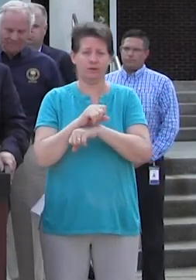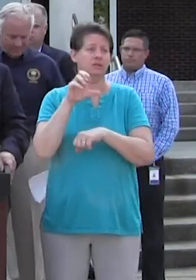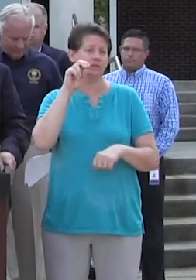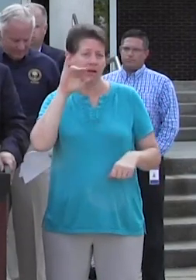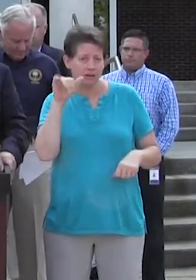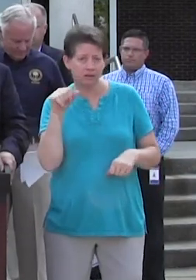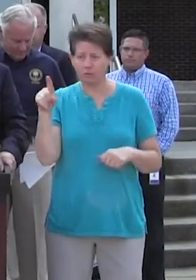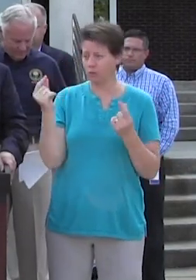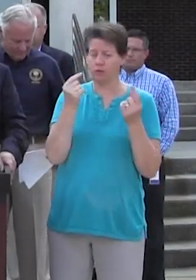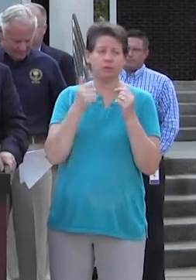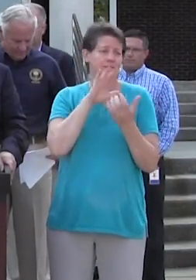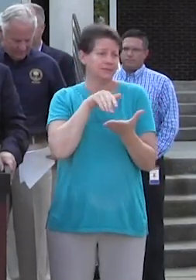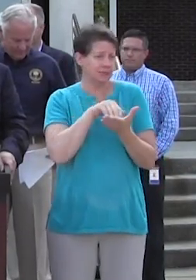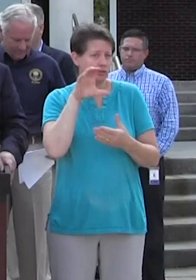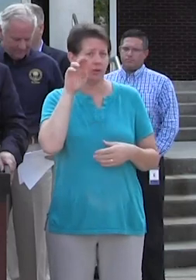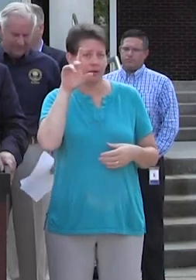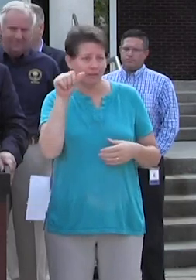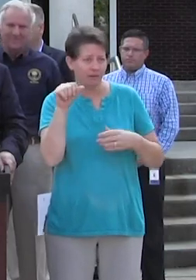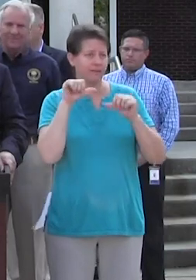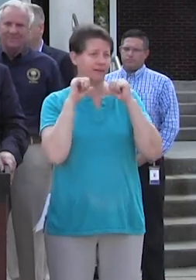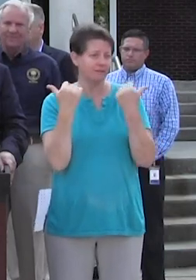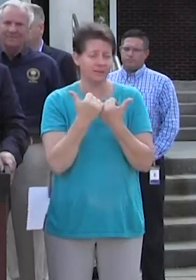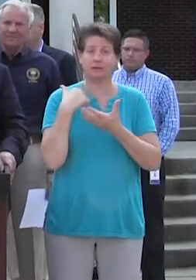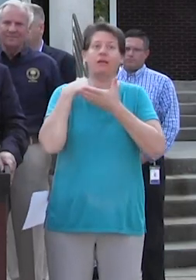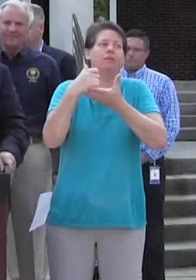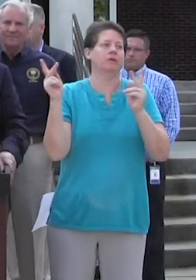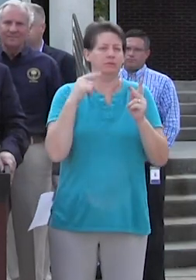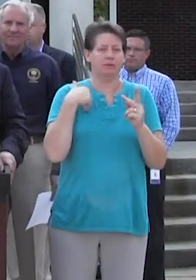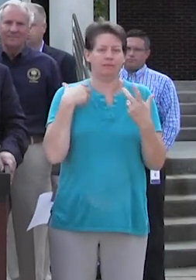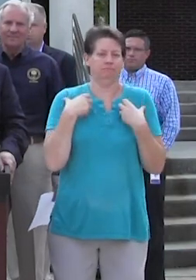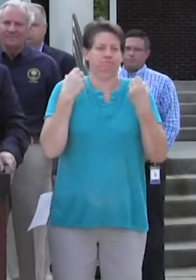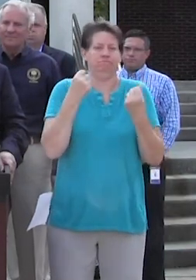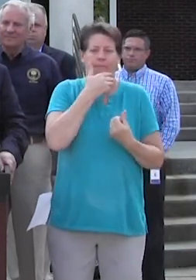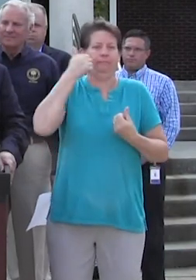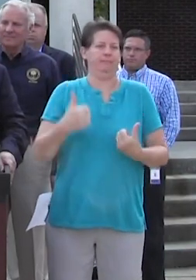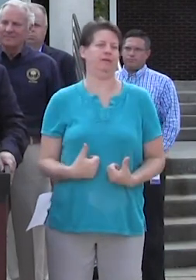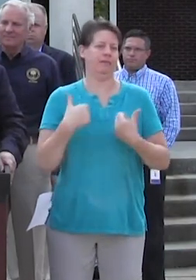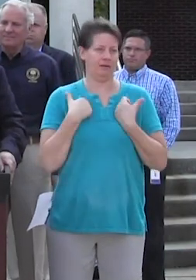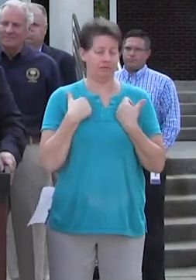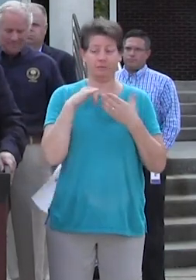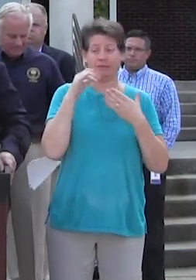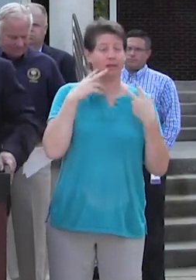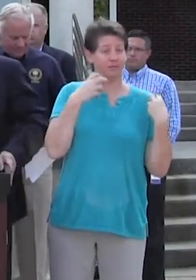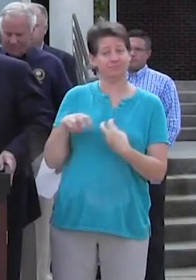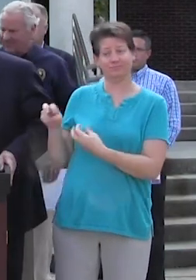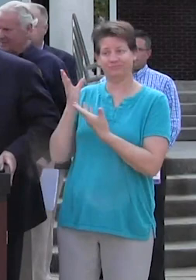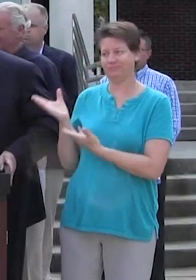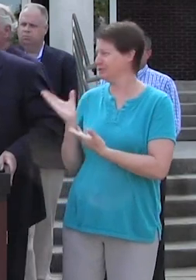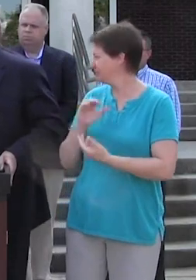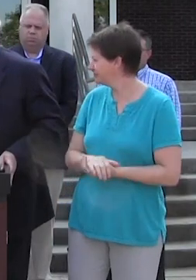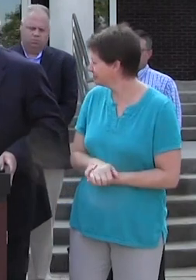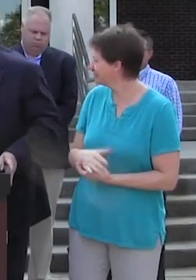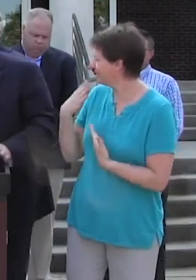the Central Carolina Community Foundation and helping people live healthier lives. So with that, I want to transition to you and introduce